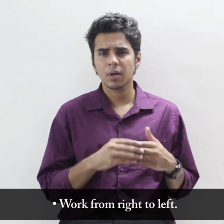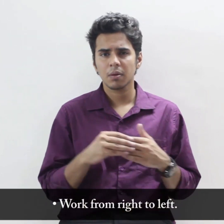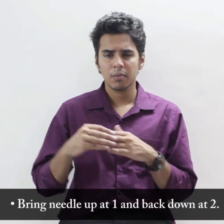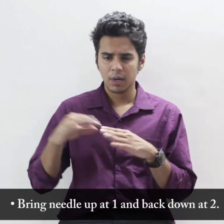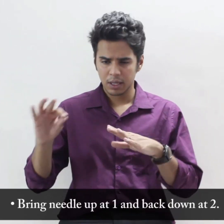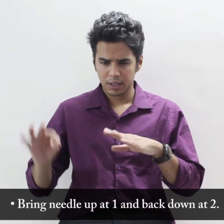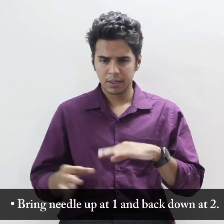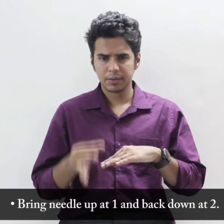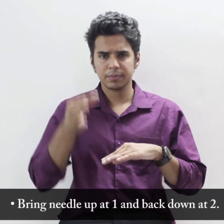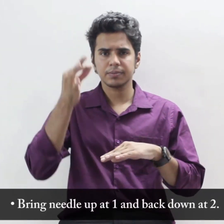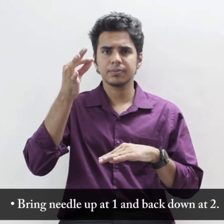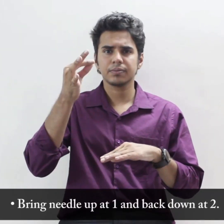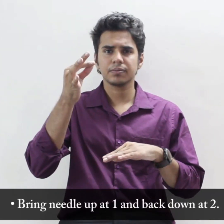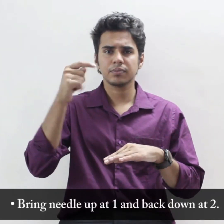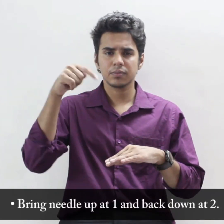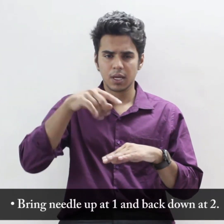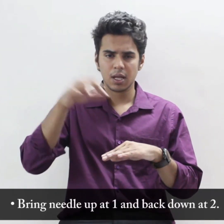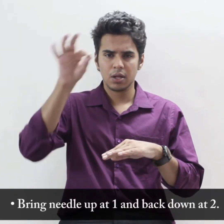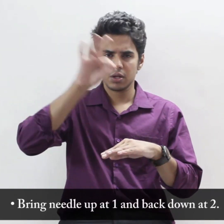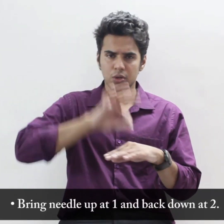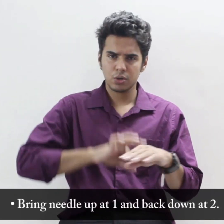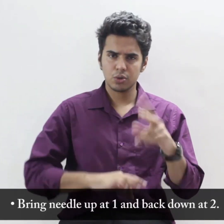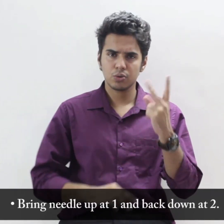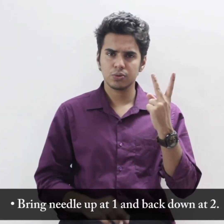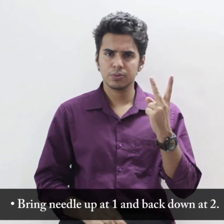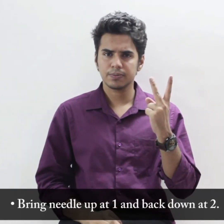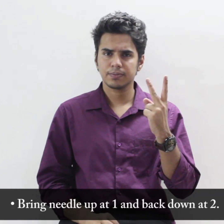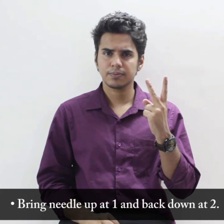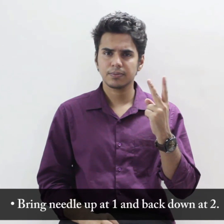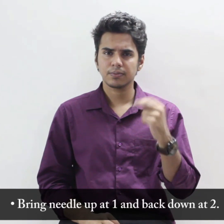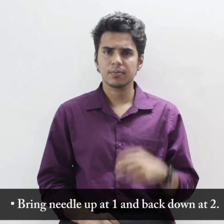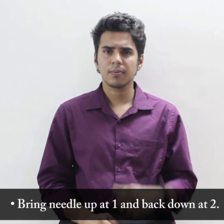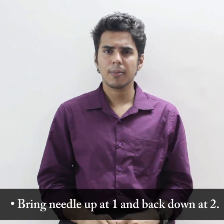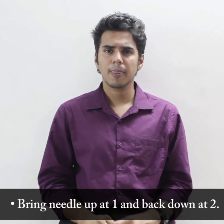Bring needle up at 1 and back down at 2.